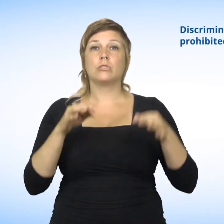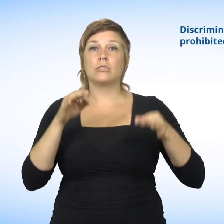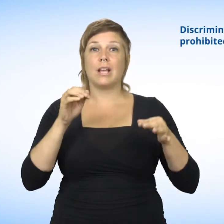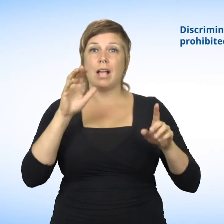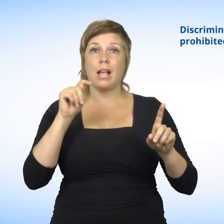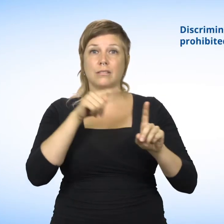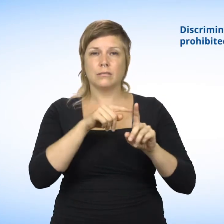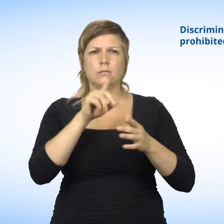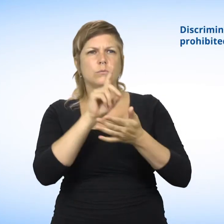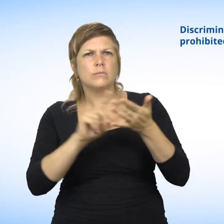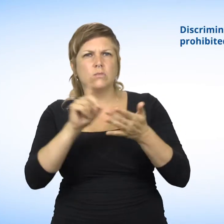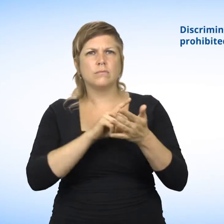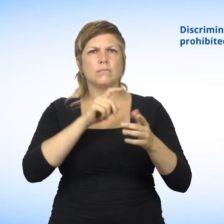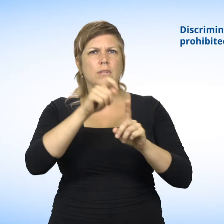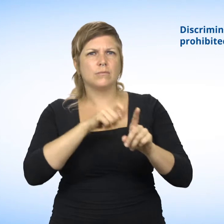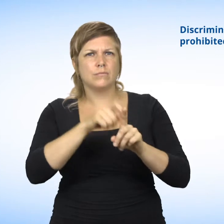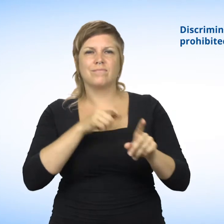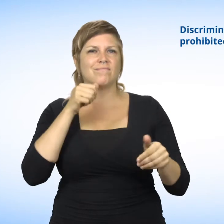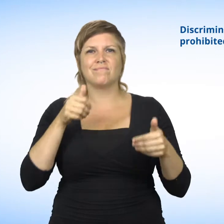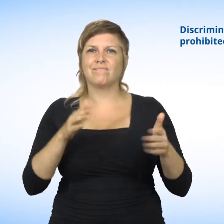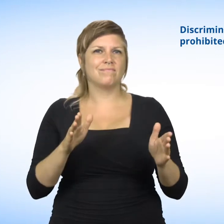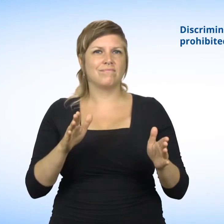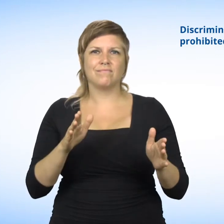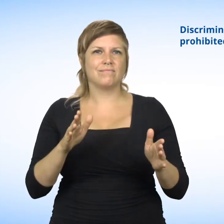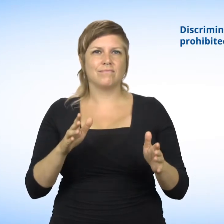and harassment are prohibited with respect to juridical acts.